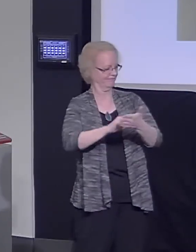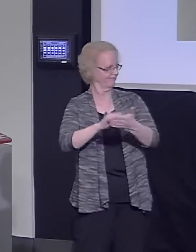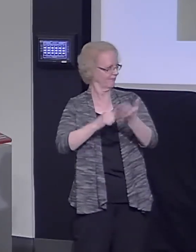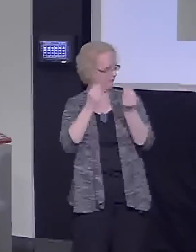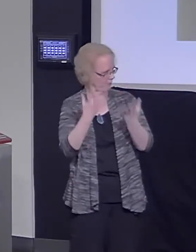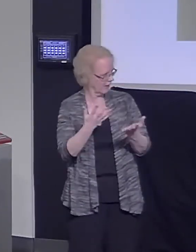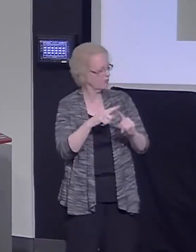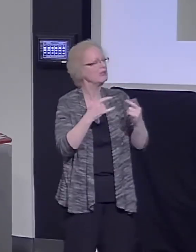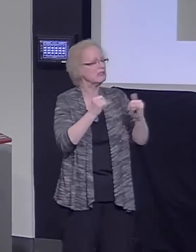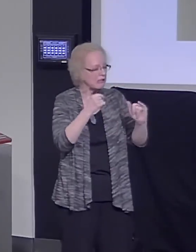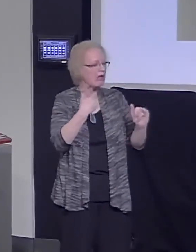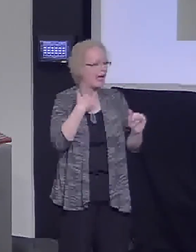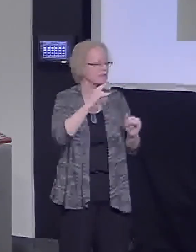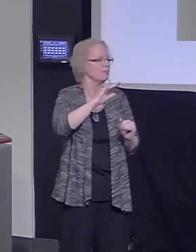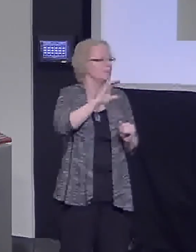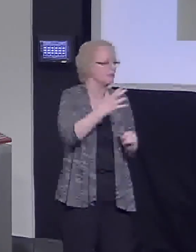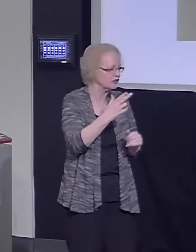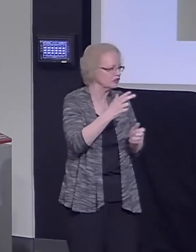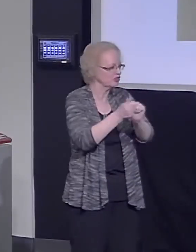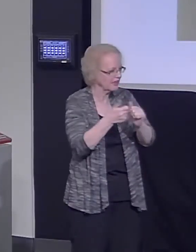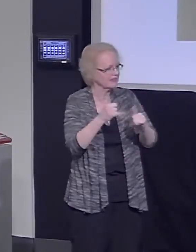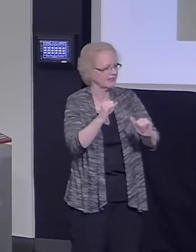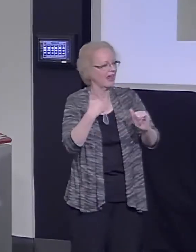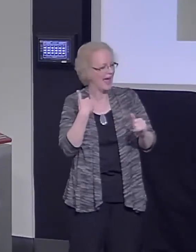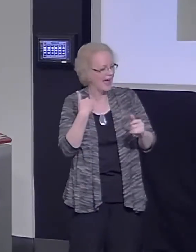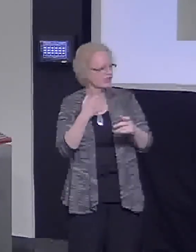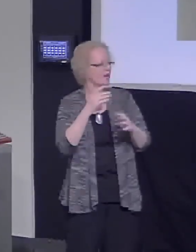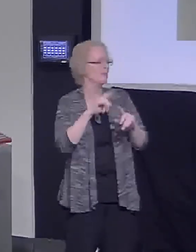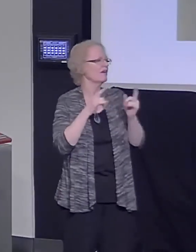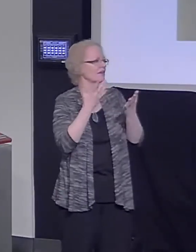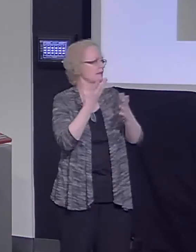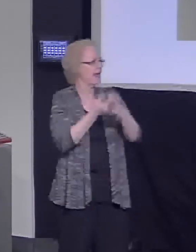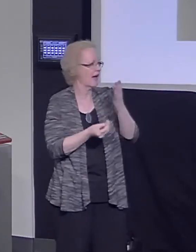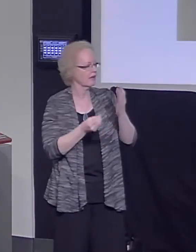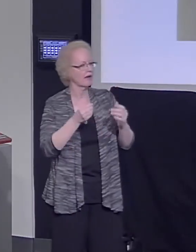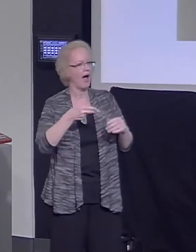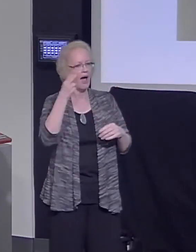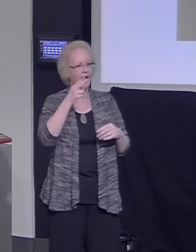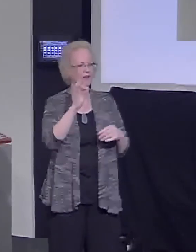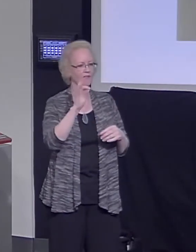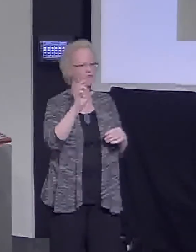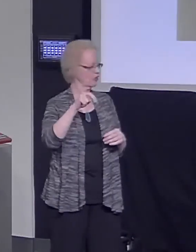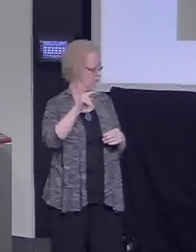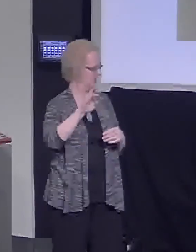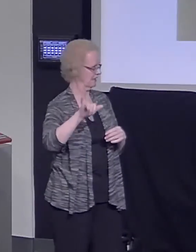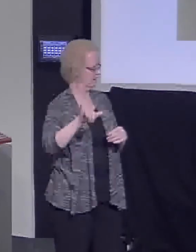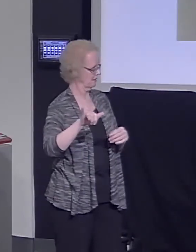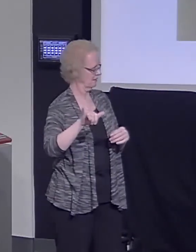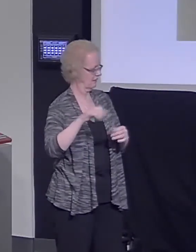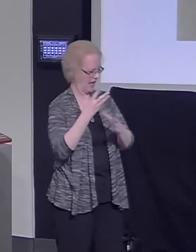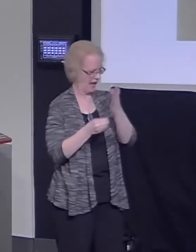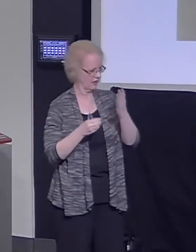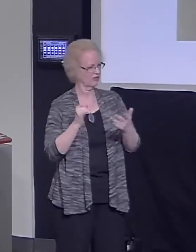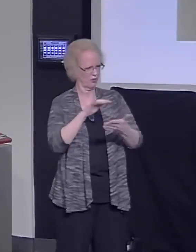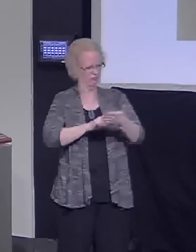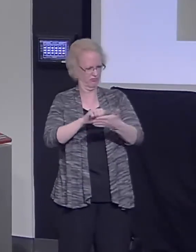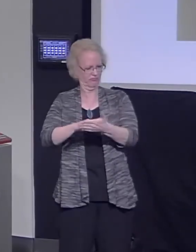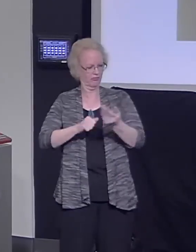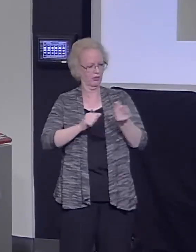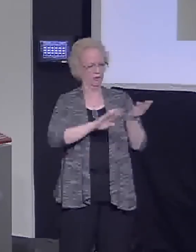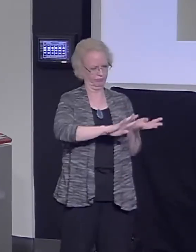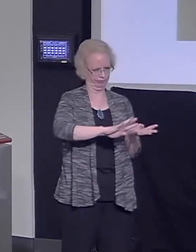pitch changes in it. It just lacks the high frequency detail. And amazingly enough, after playing